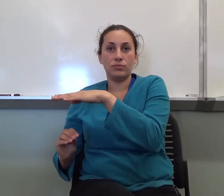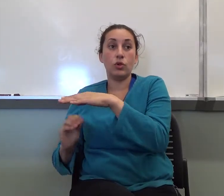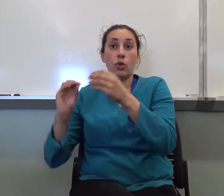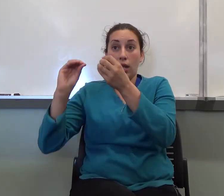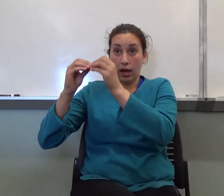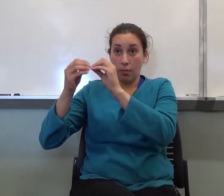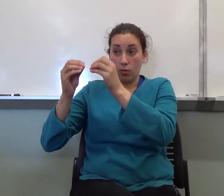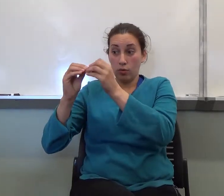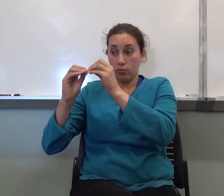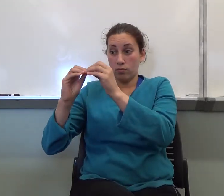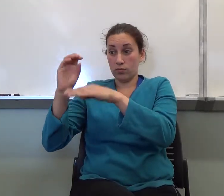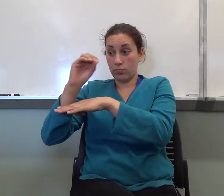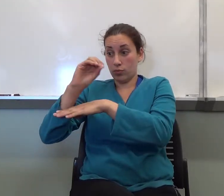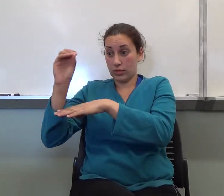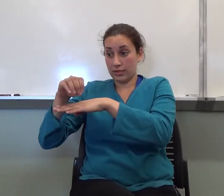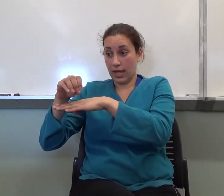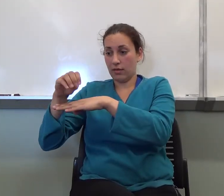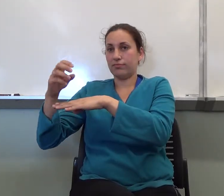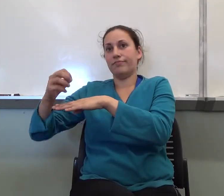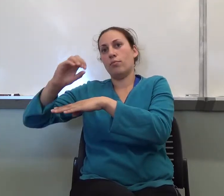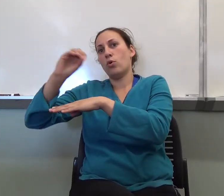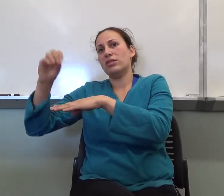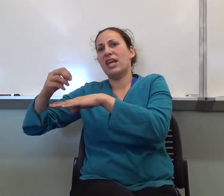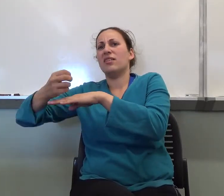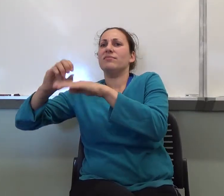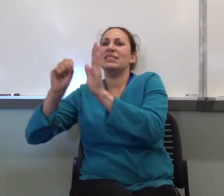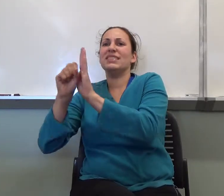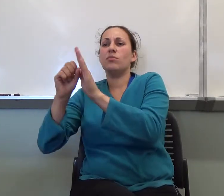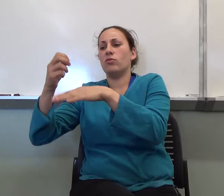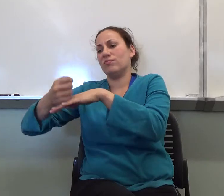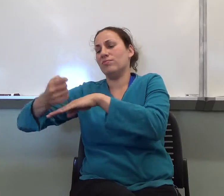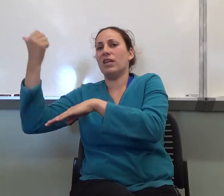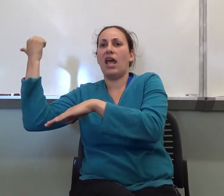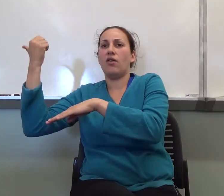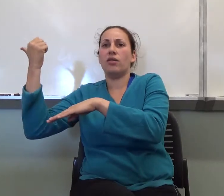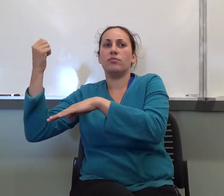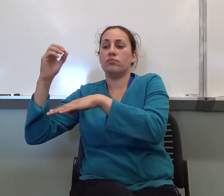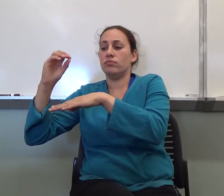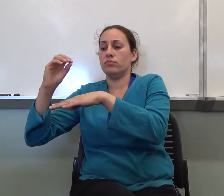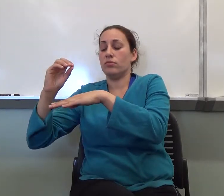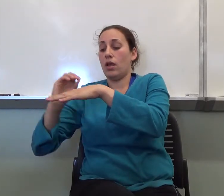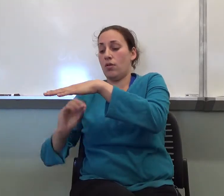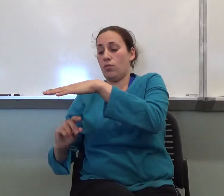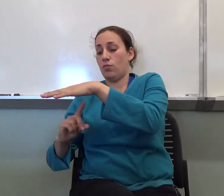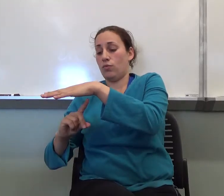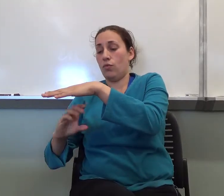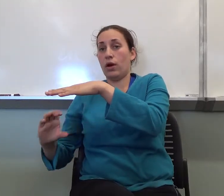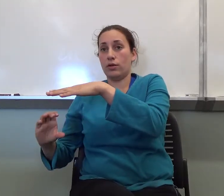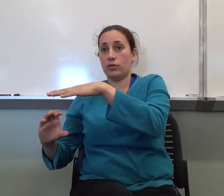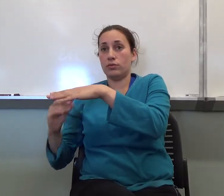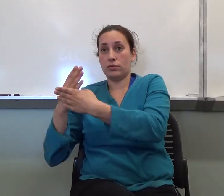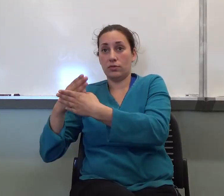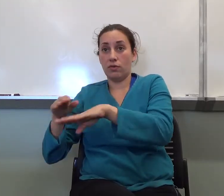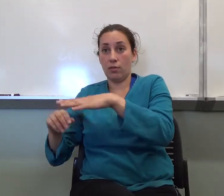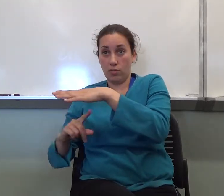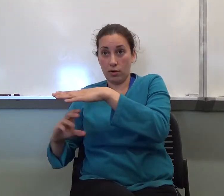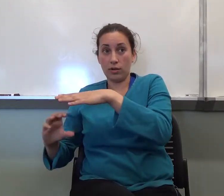100. So I've gotten rid of the percent sign notation and writing this percent proportion. Okay, now what